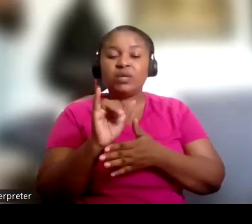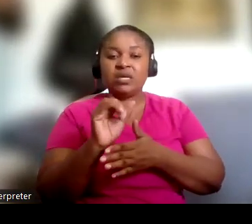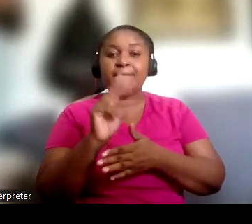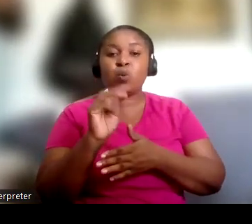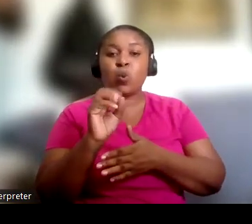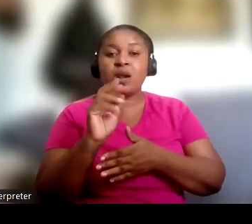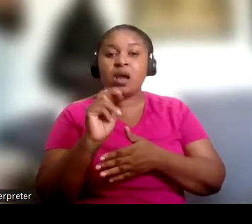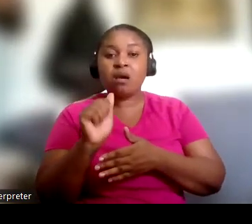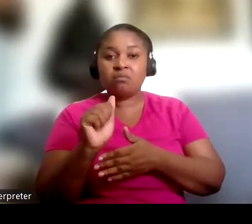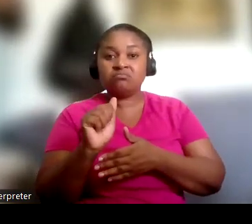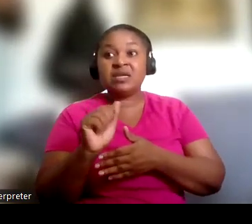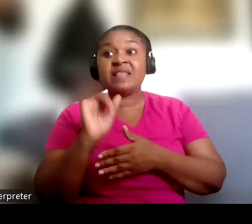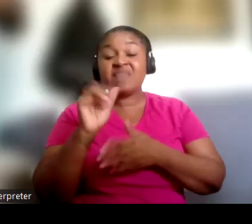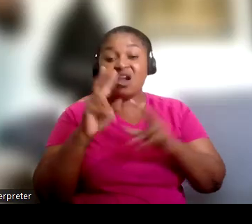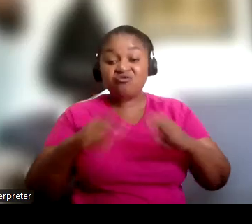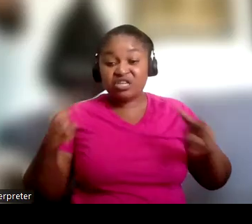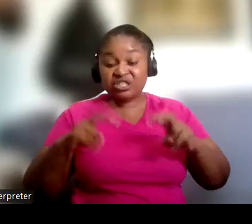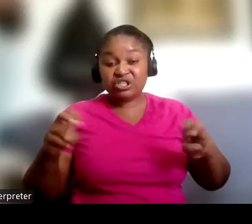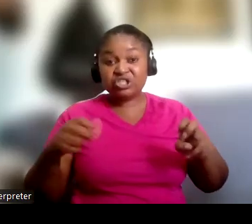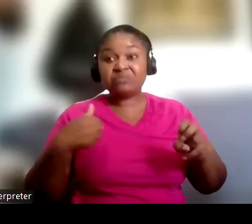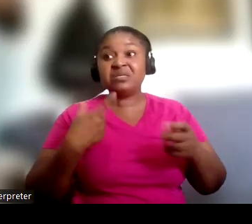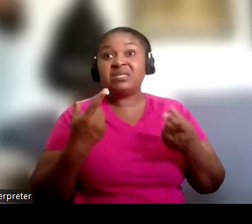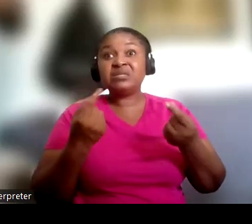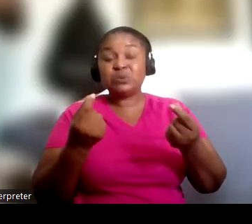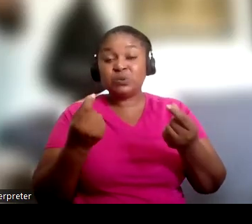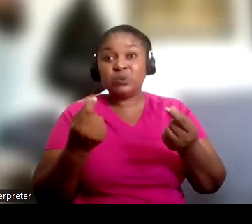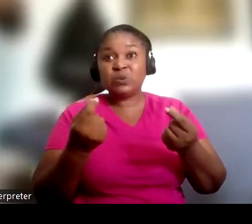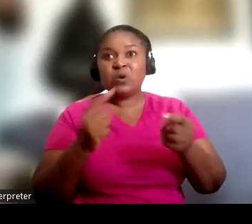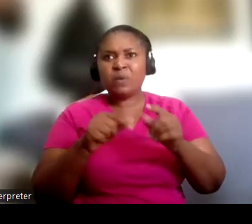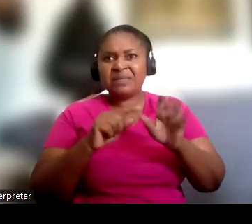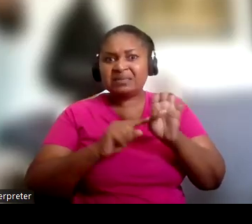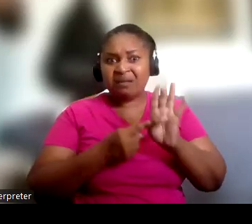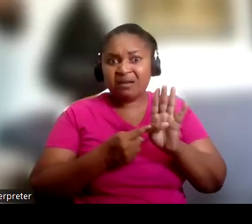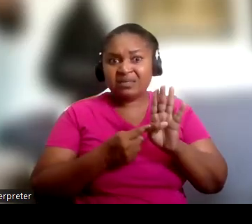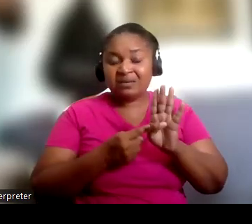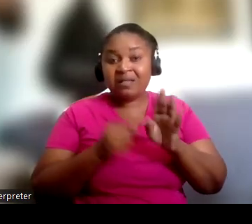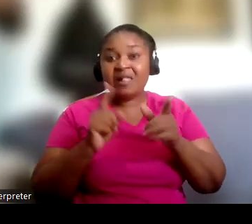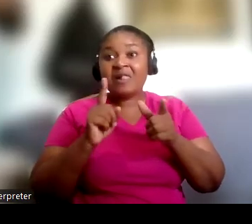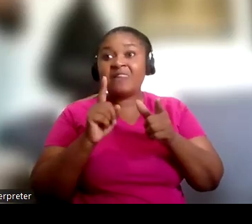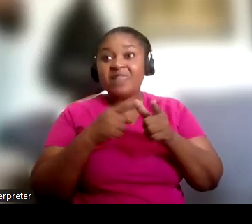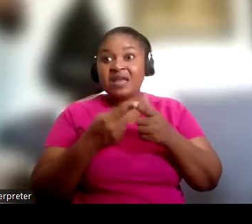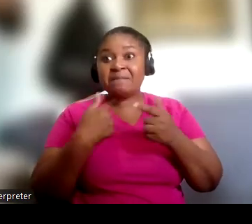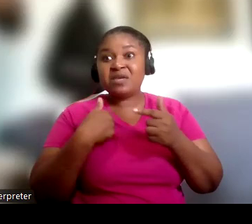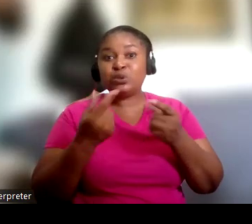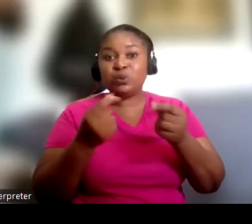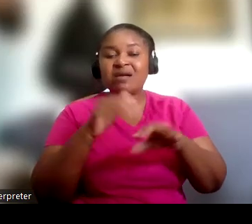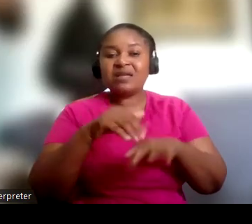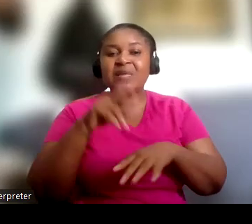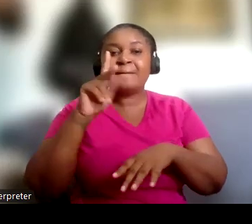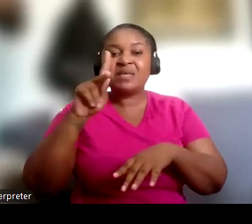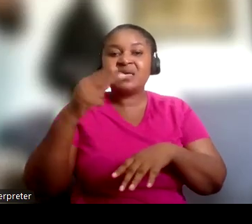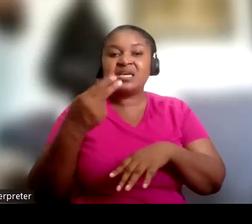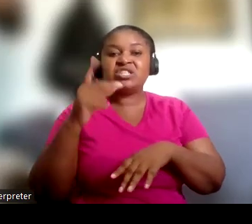became the research that I did at the PhD level, ending up with a PhD of